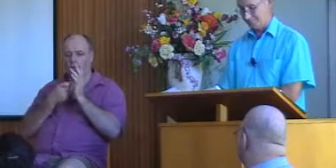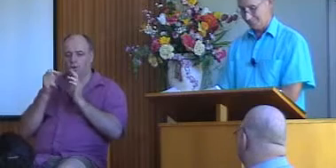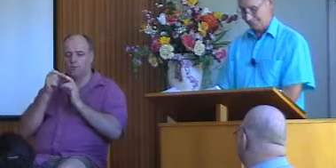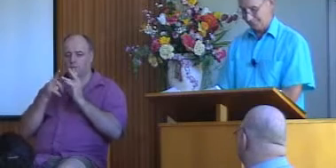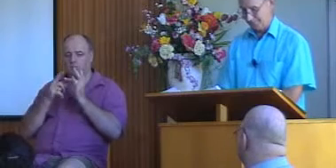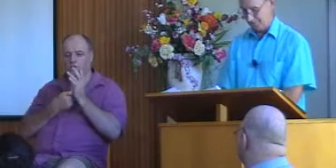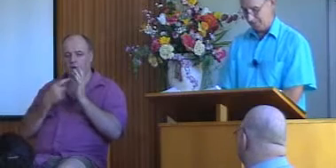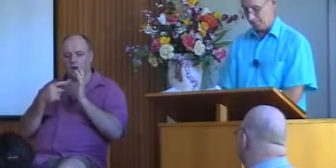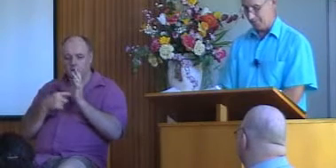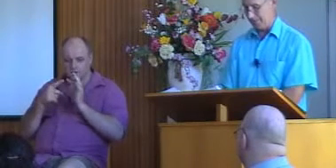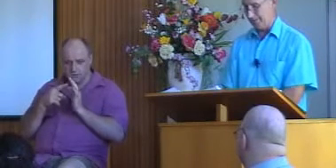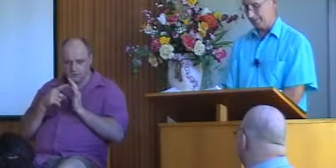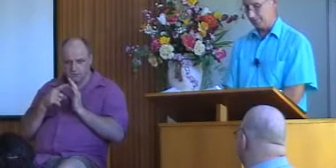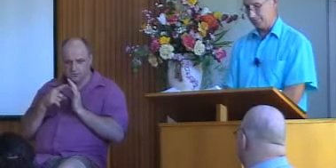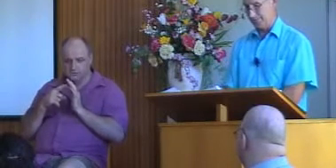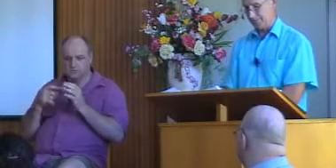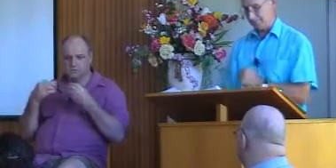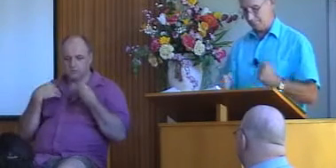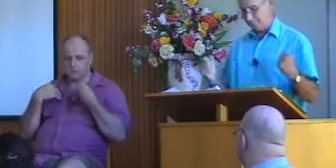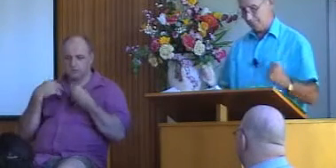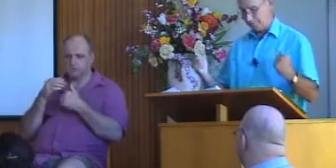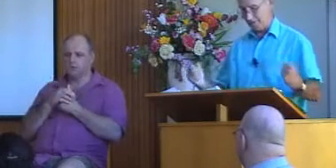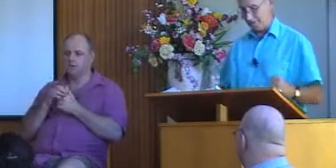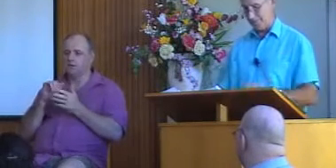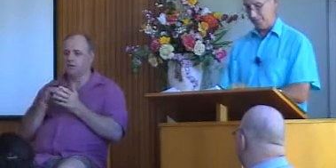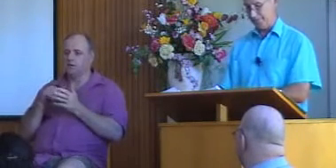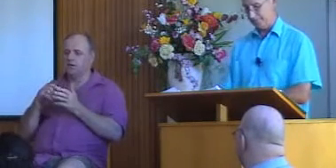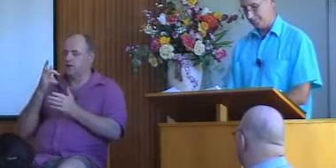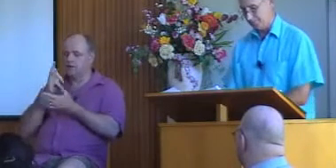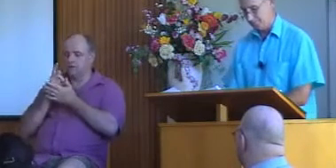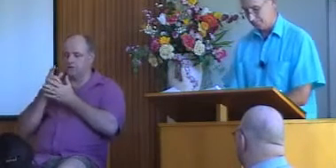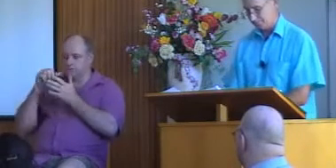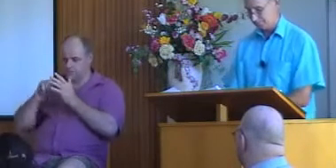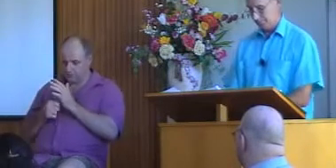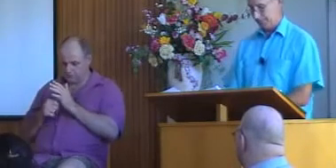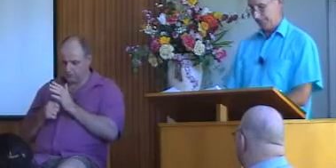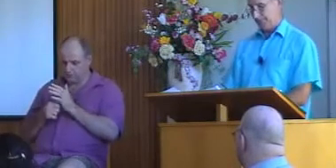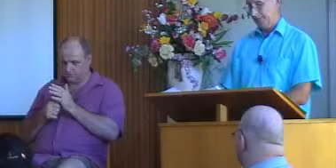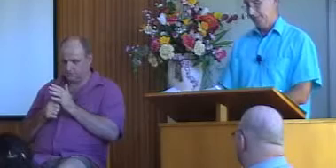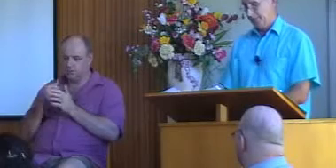and I would have done anything to have that calm and inner peace.